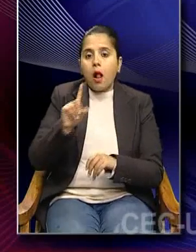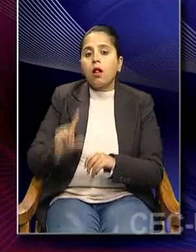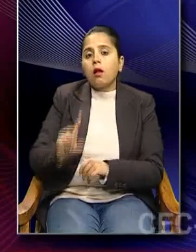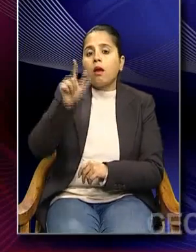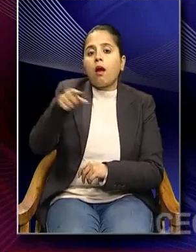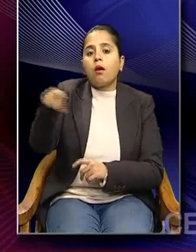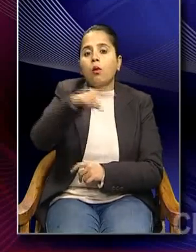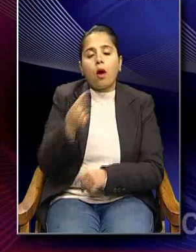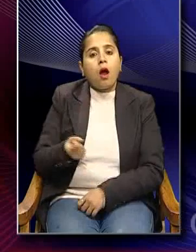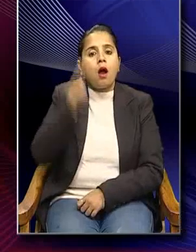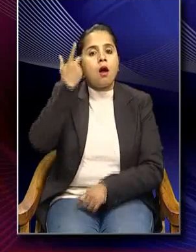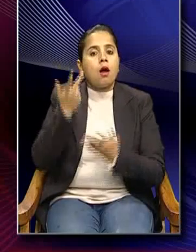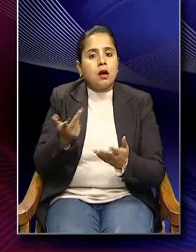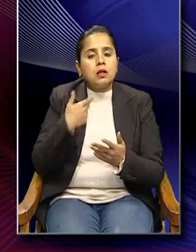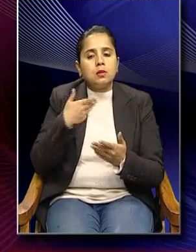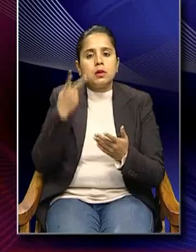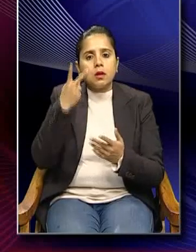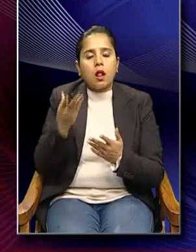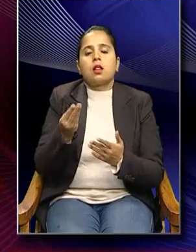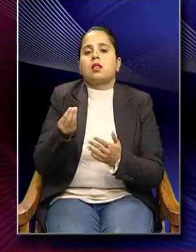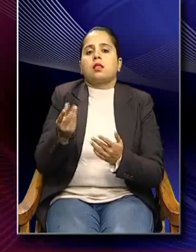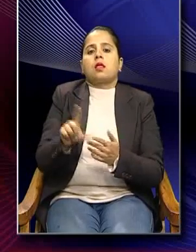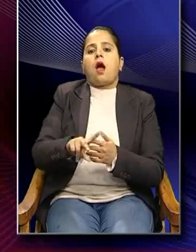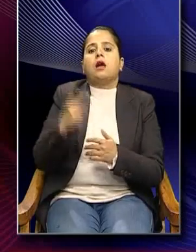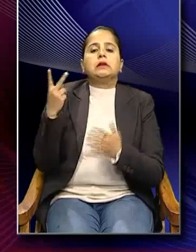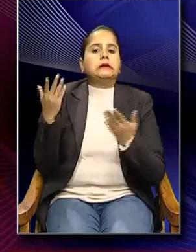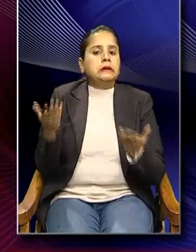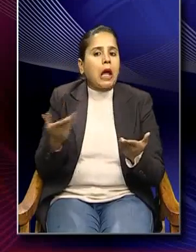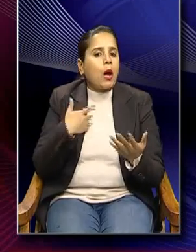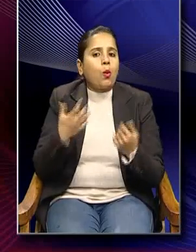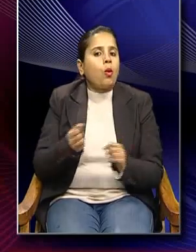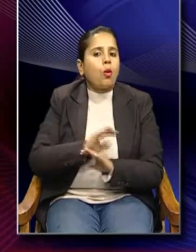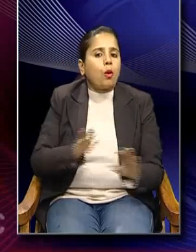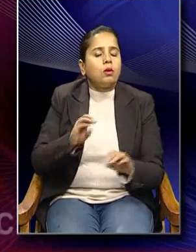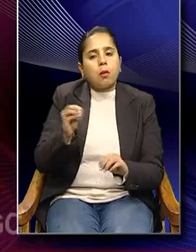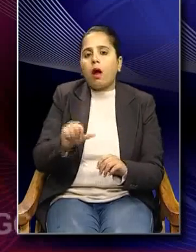you realize that you have landed up with some other unforeseen